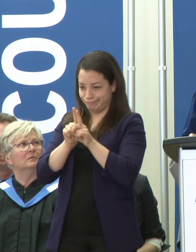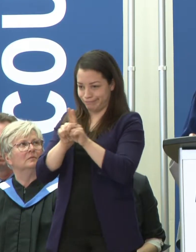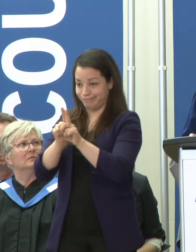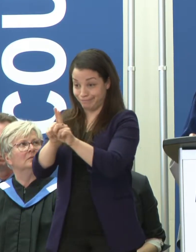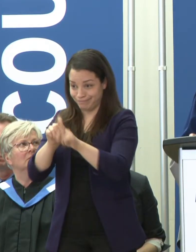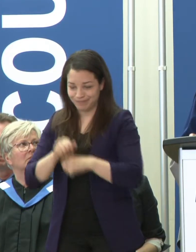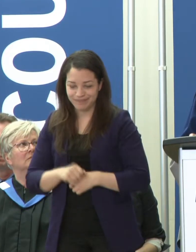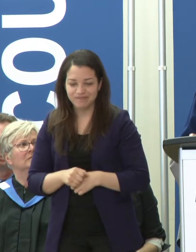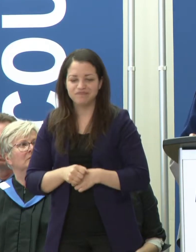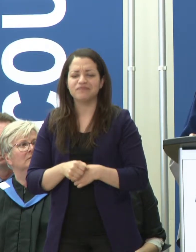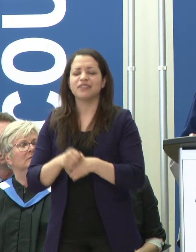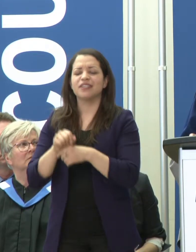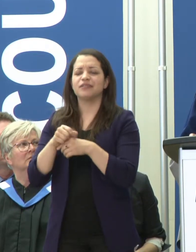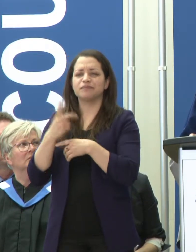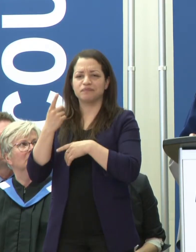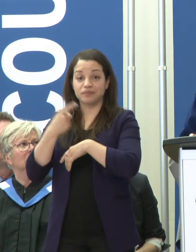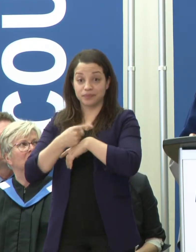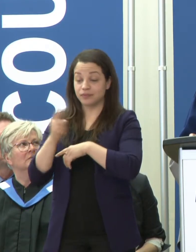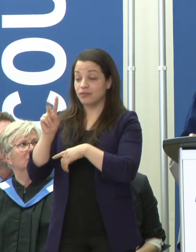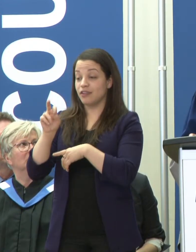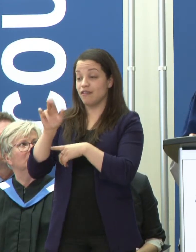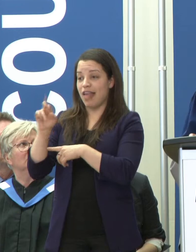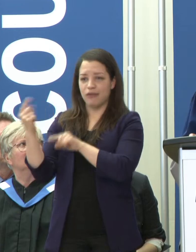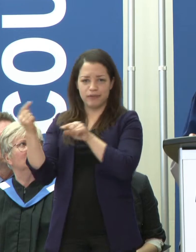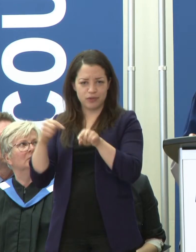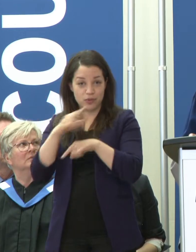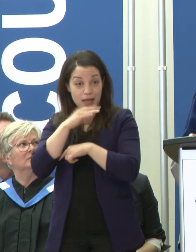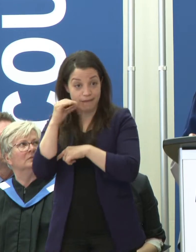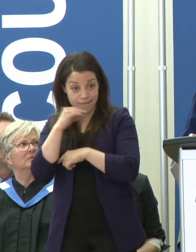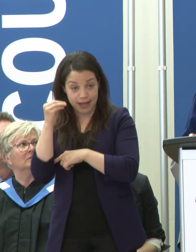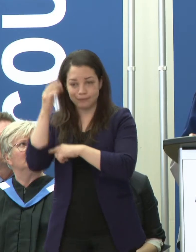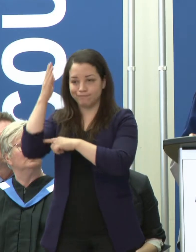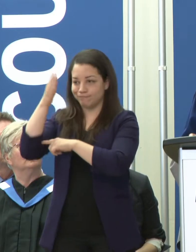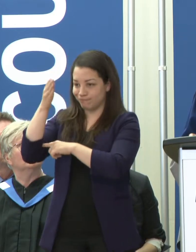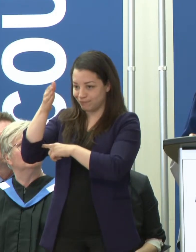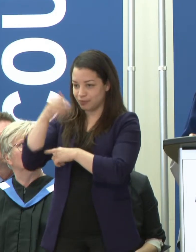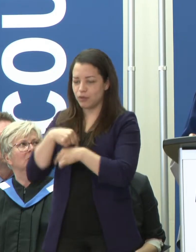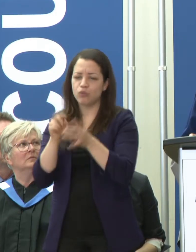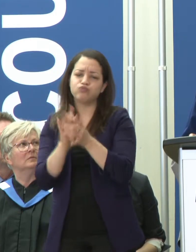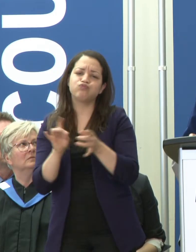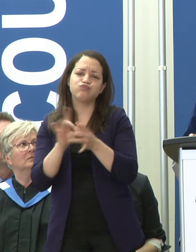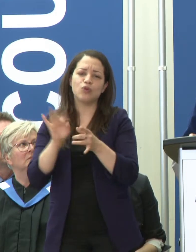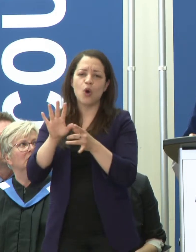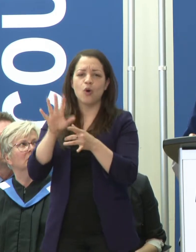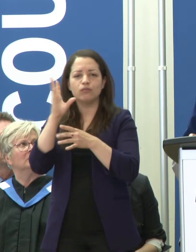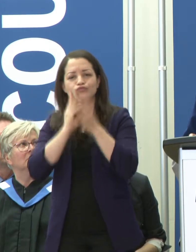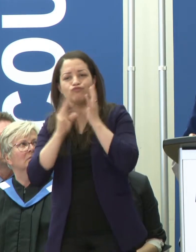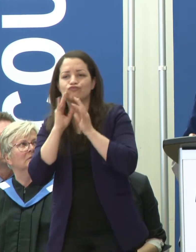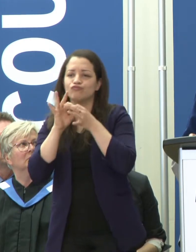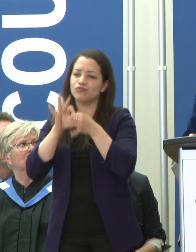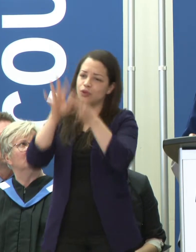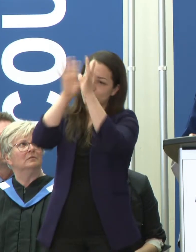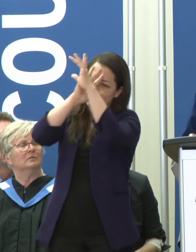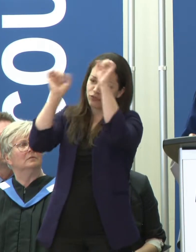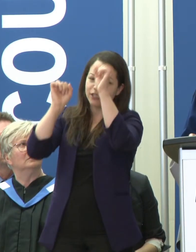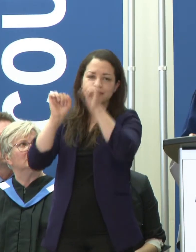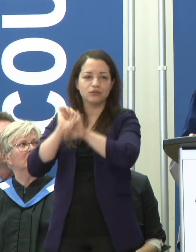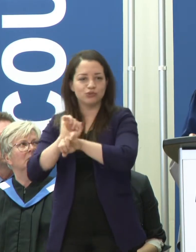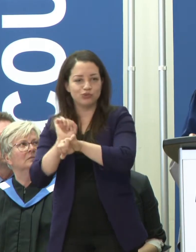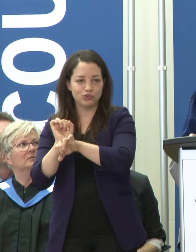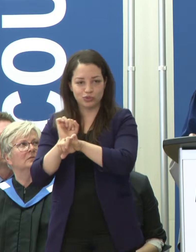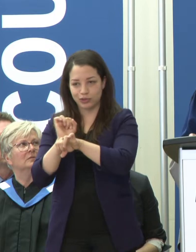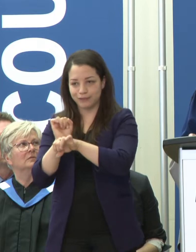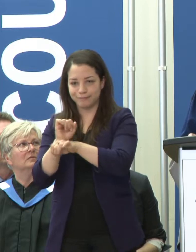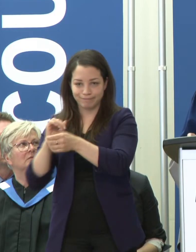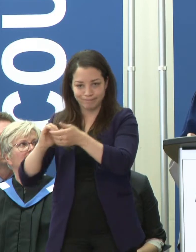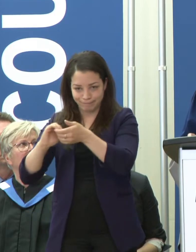Halifax speaking, and she was speaking about her time working with the president. And she explained that early in her career, she was a young